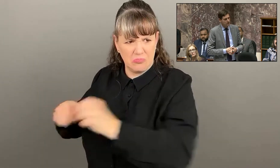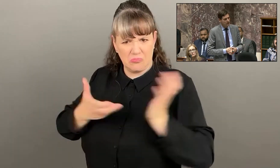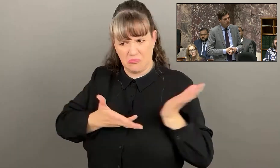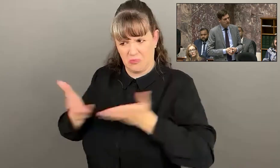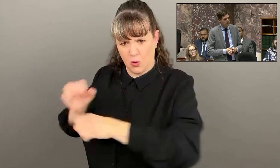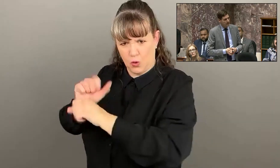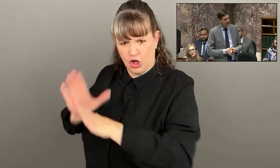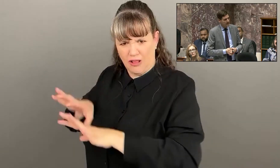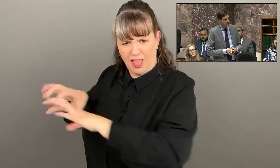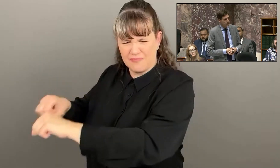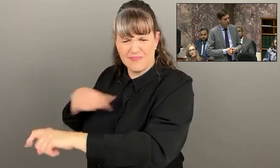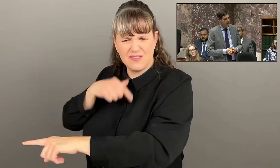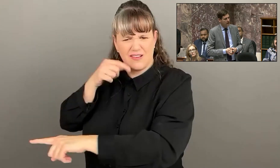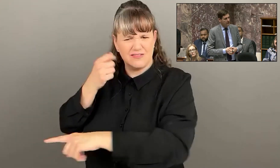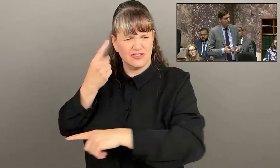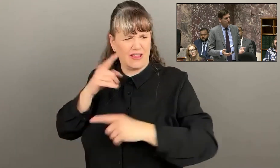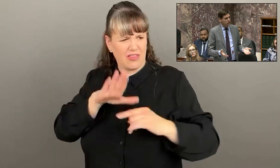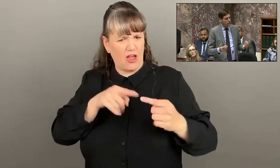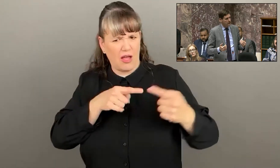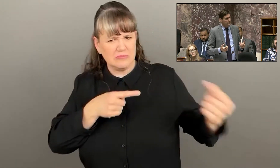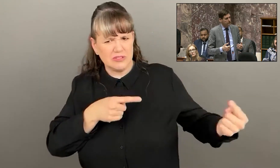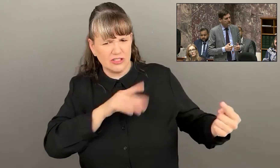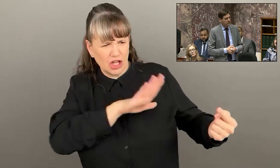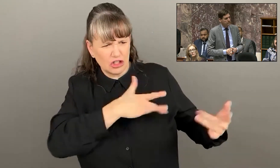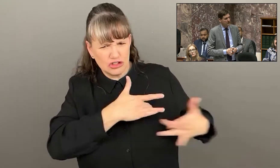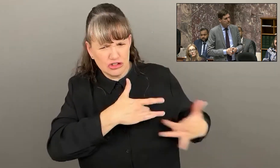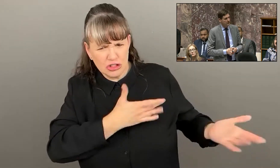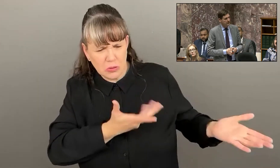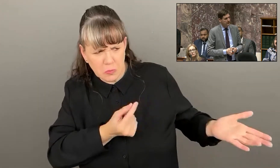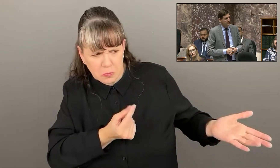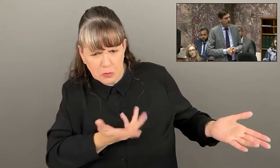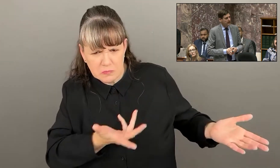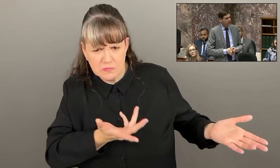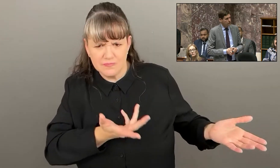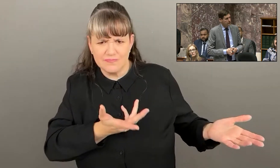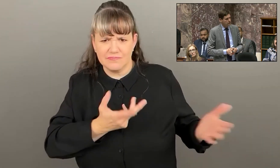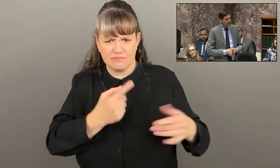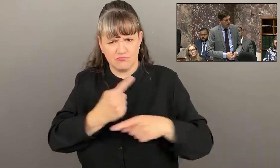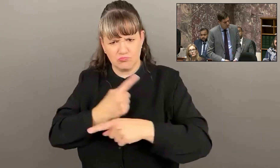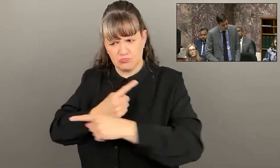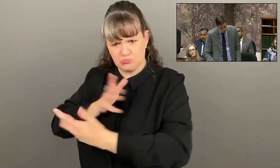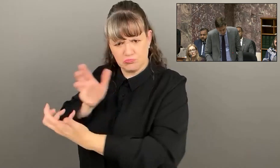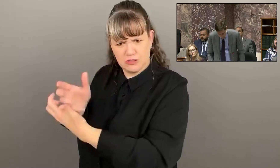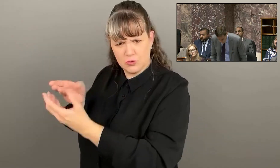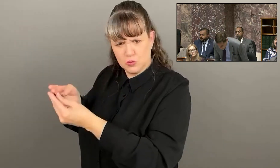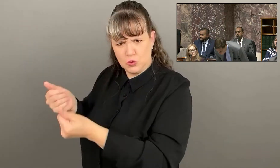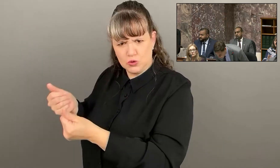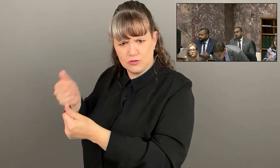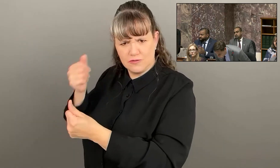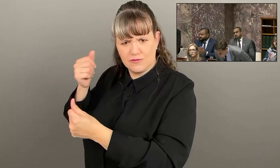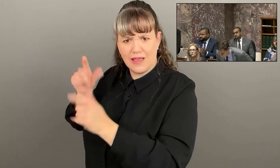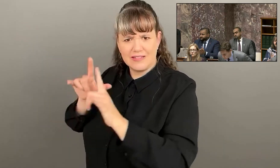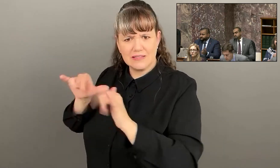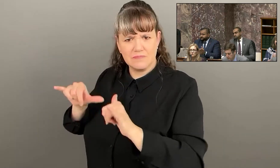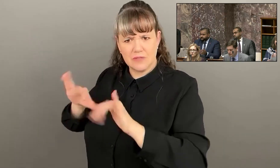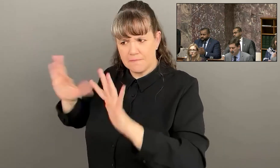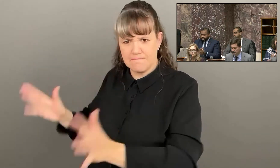seems to be a pretty pragmatic solution that also increases the prosperity and growth in our province.